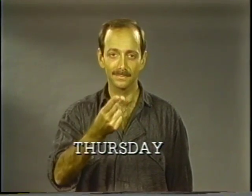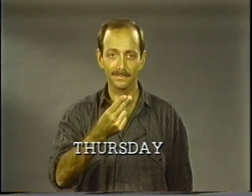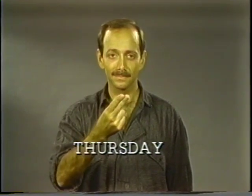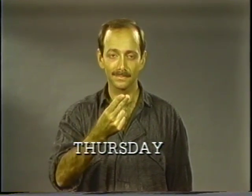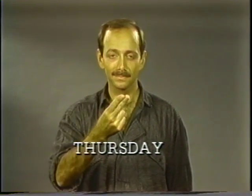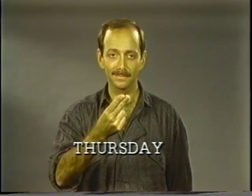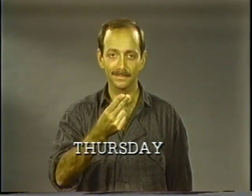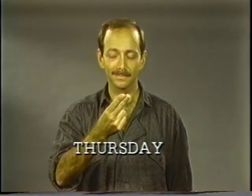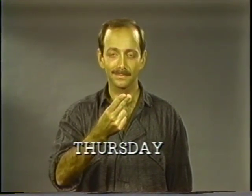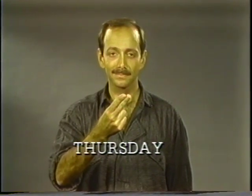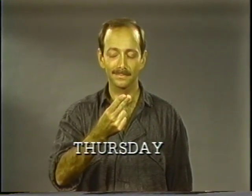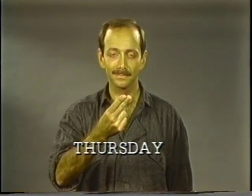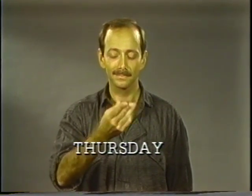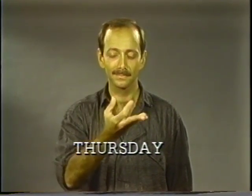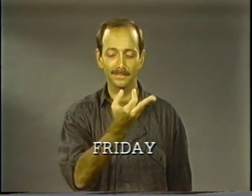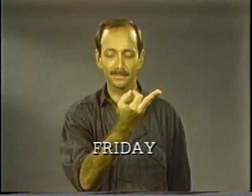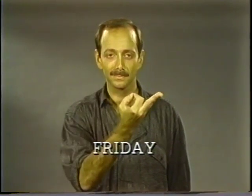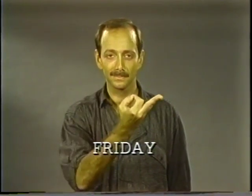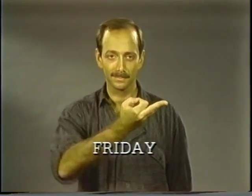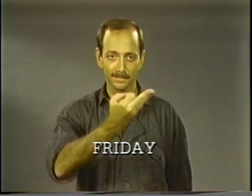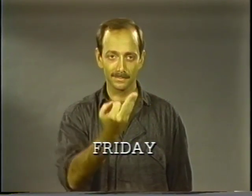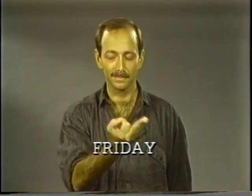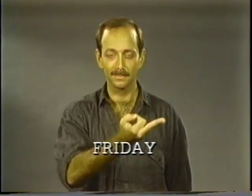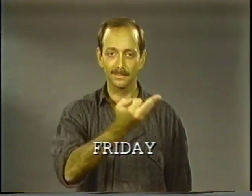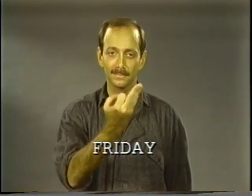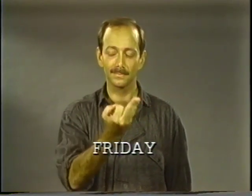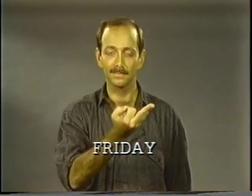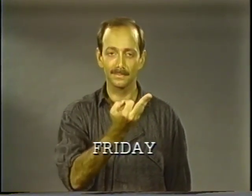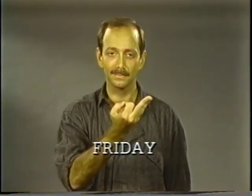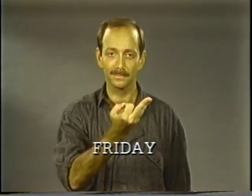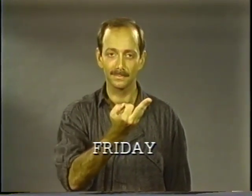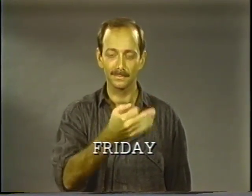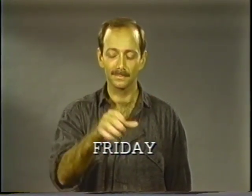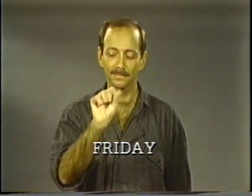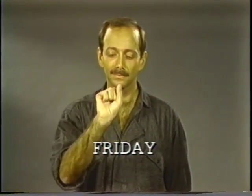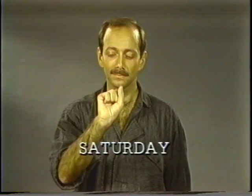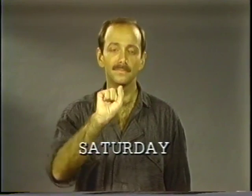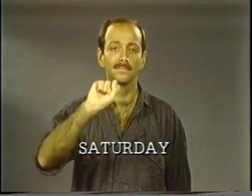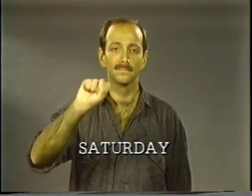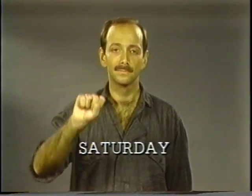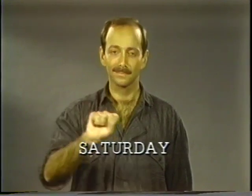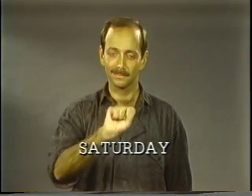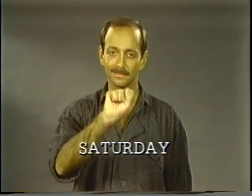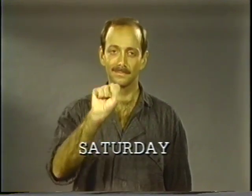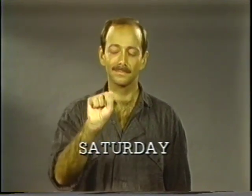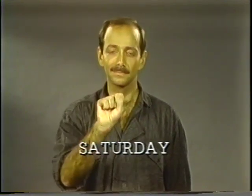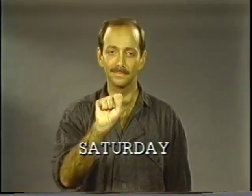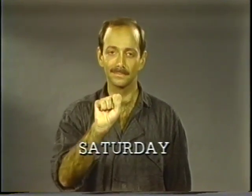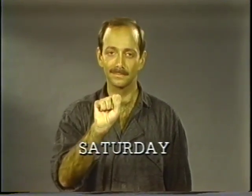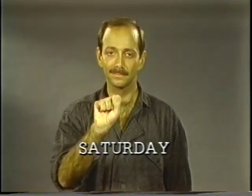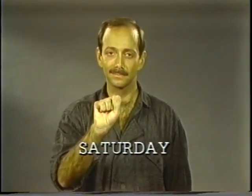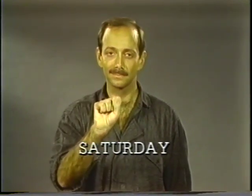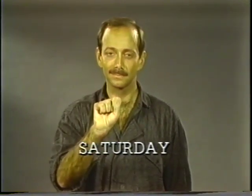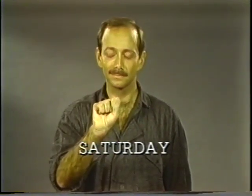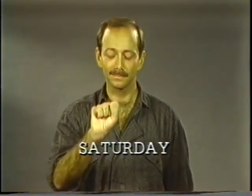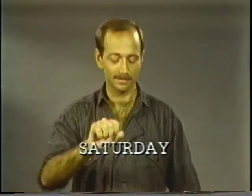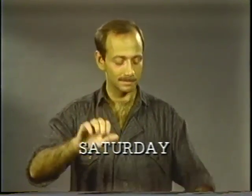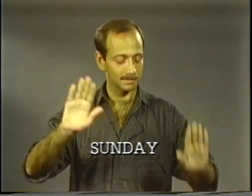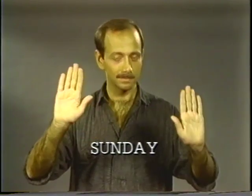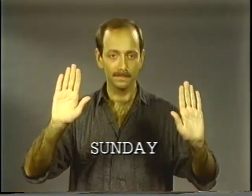TH. Friday has an F hand shape. Saturday, an S hand shape. Sunday is made with